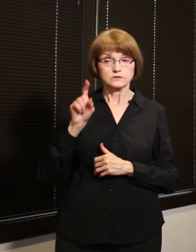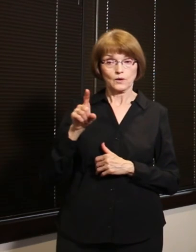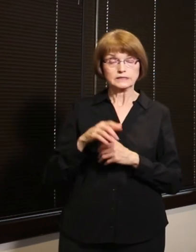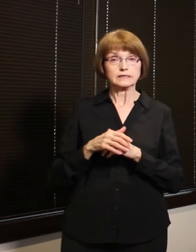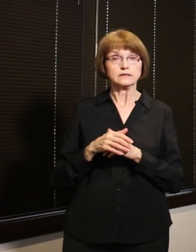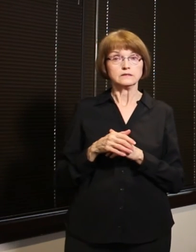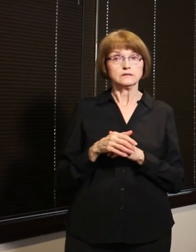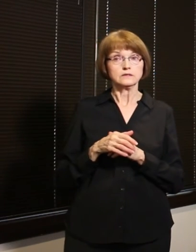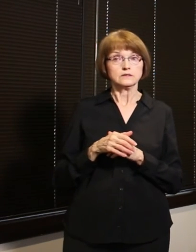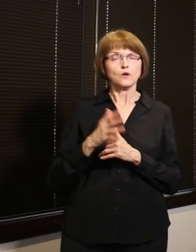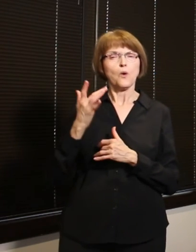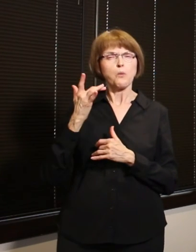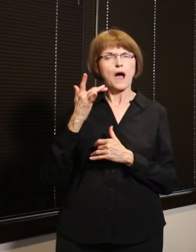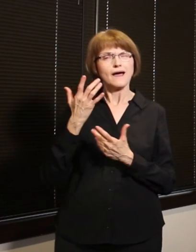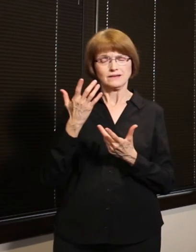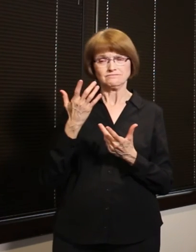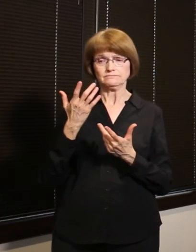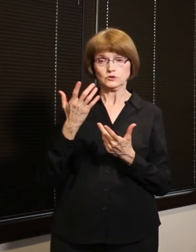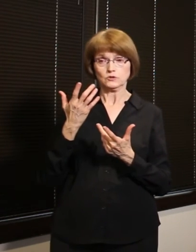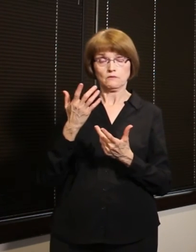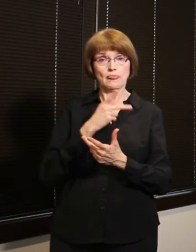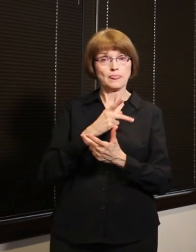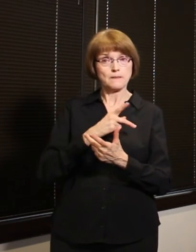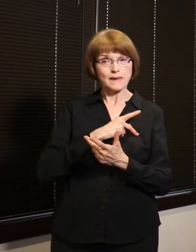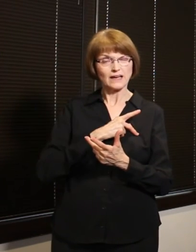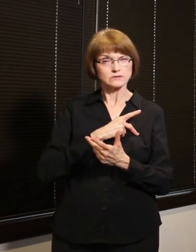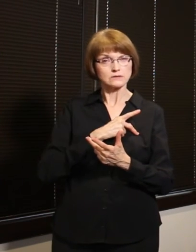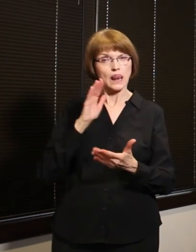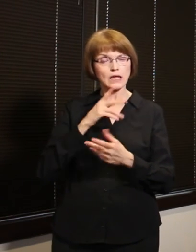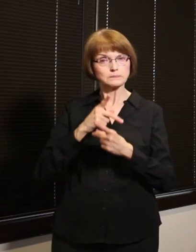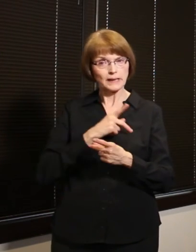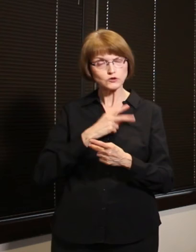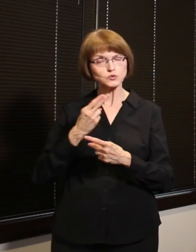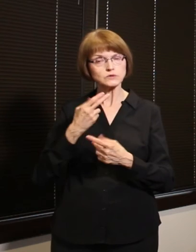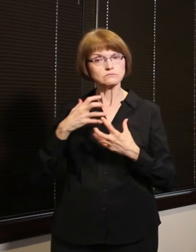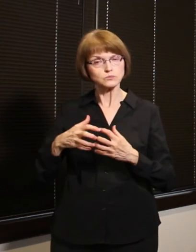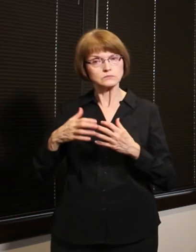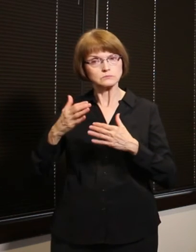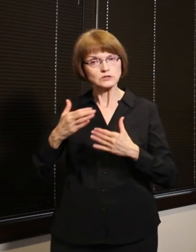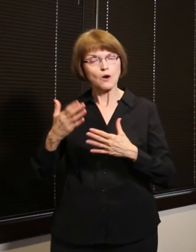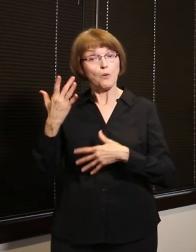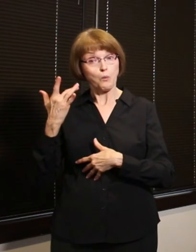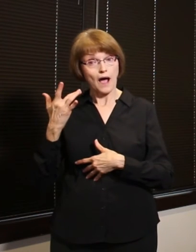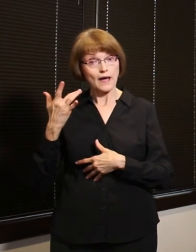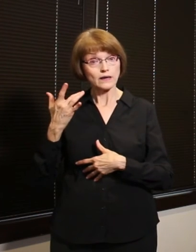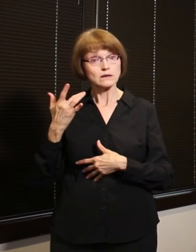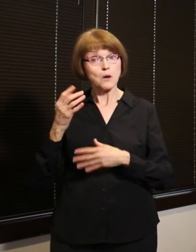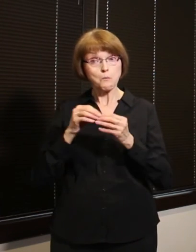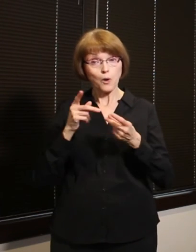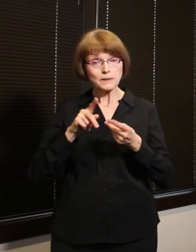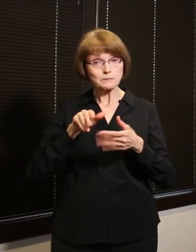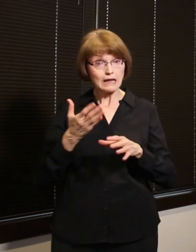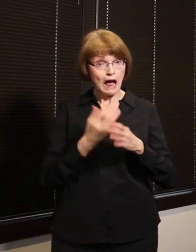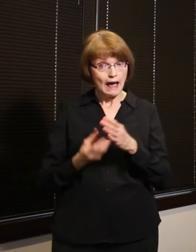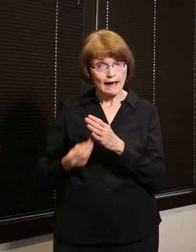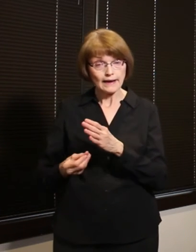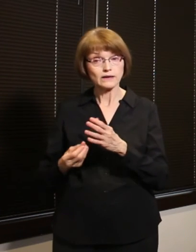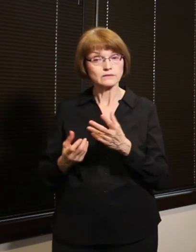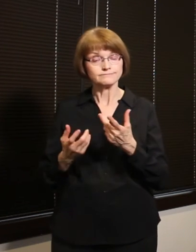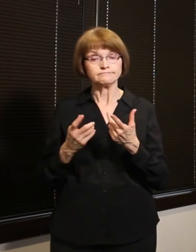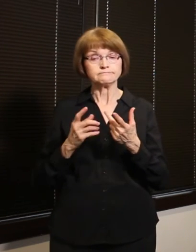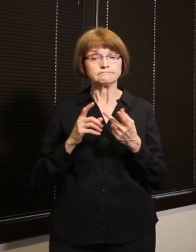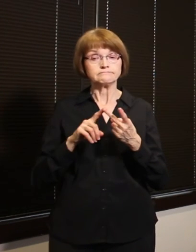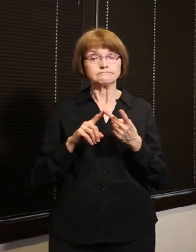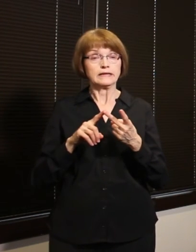ventilators is because those patients have died? If not, can you give us the percentages on patients on ventilators